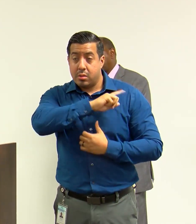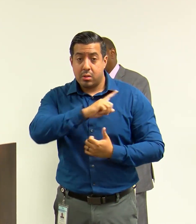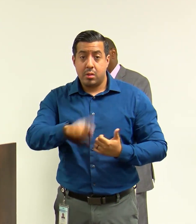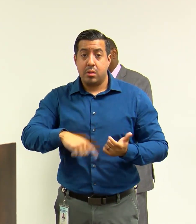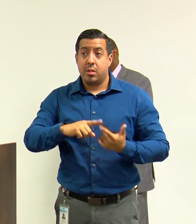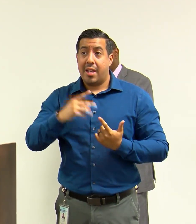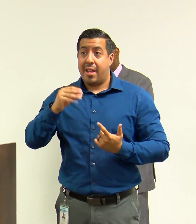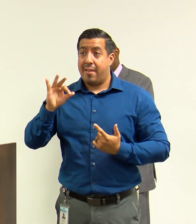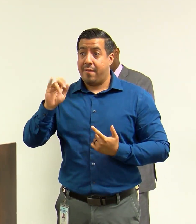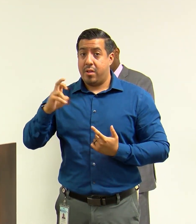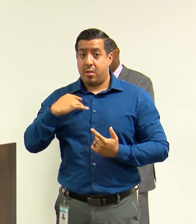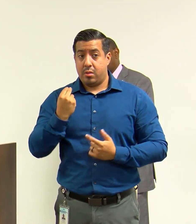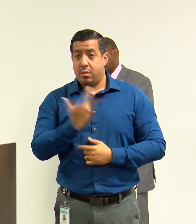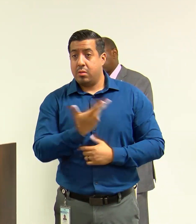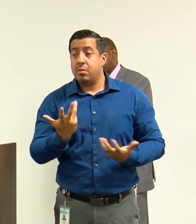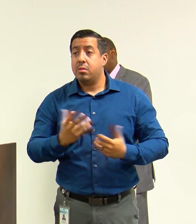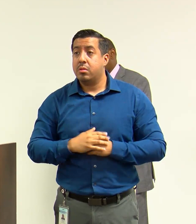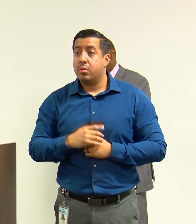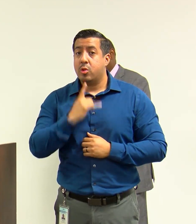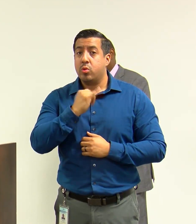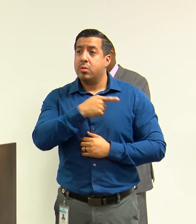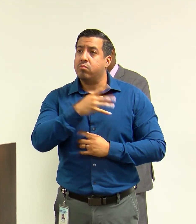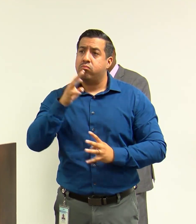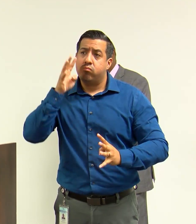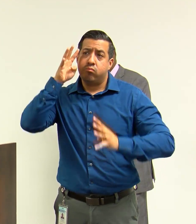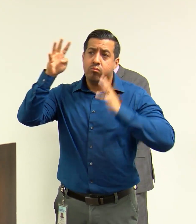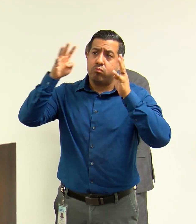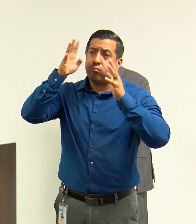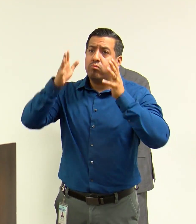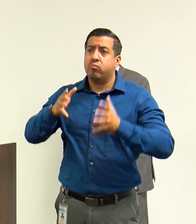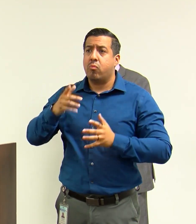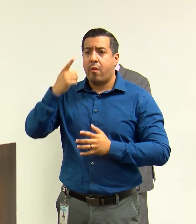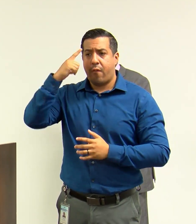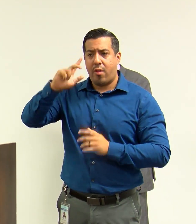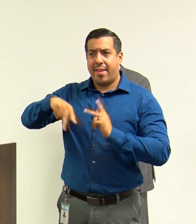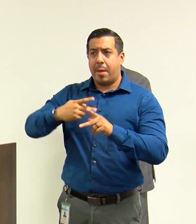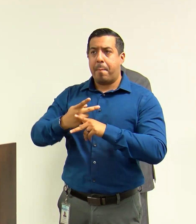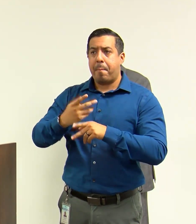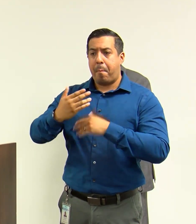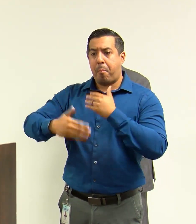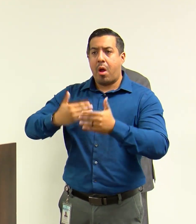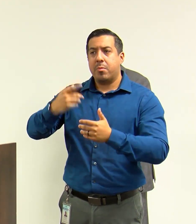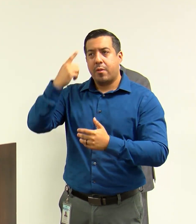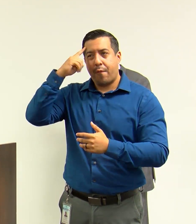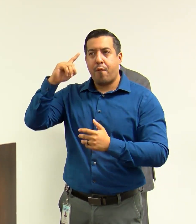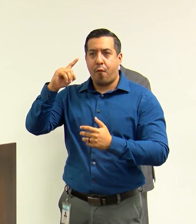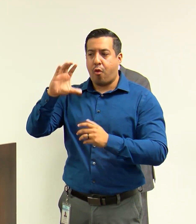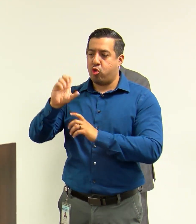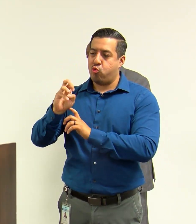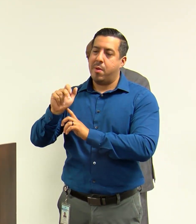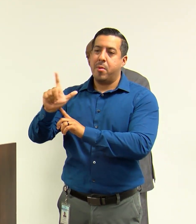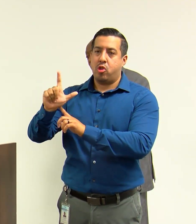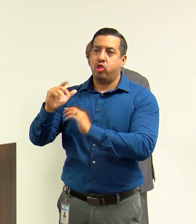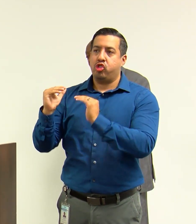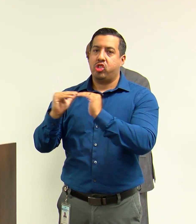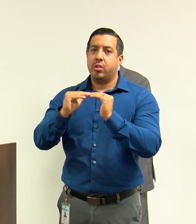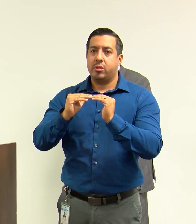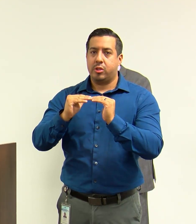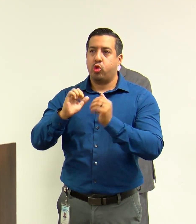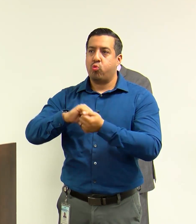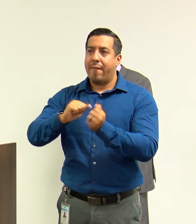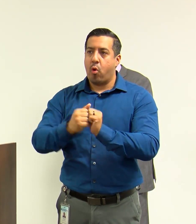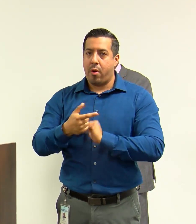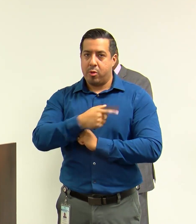to Chief Fenner that you are innovators in the process of criminal justice reform. There